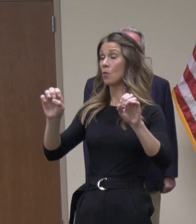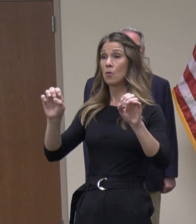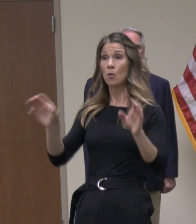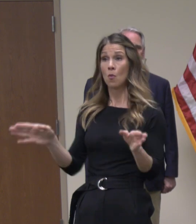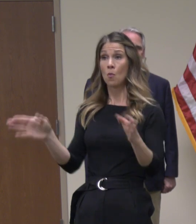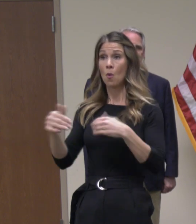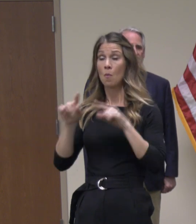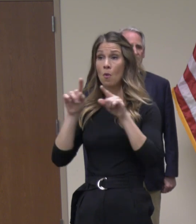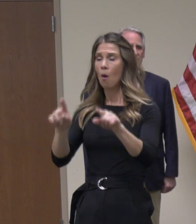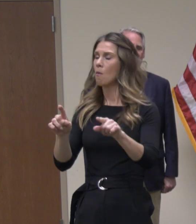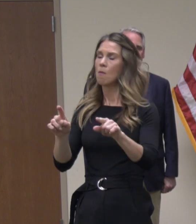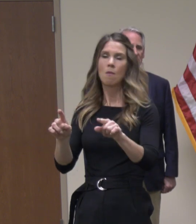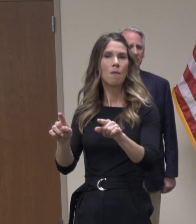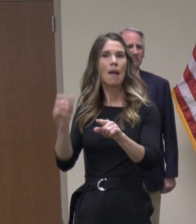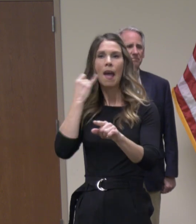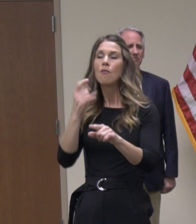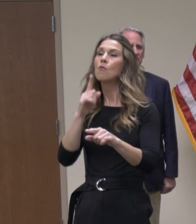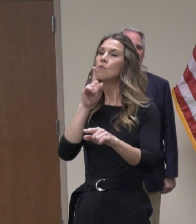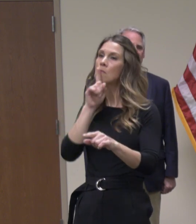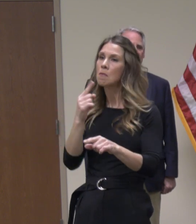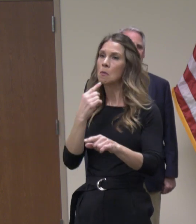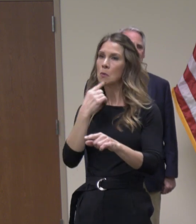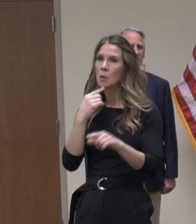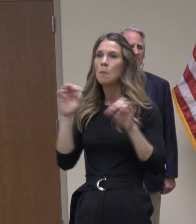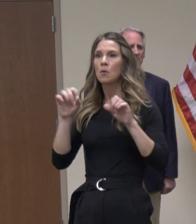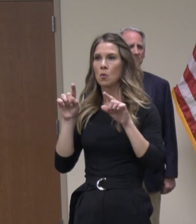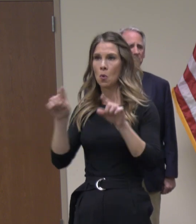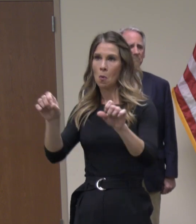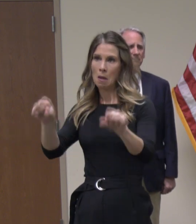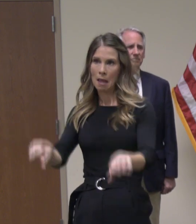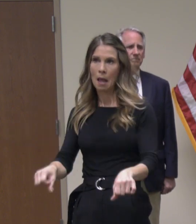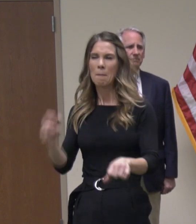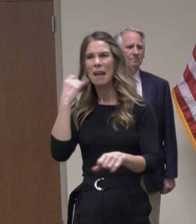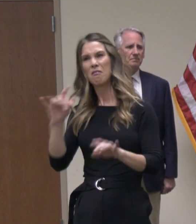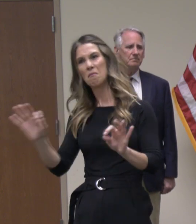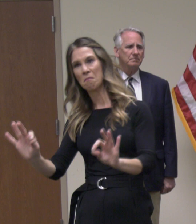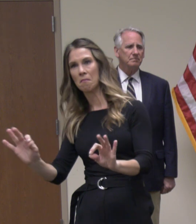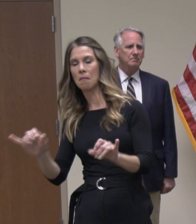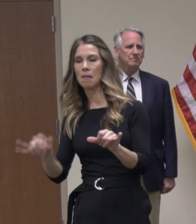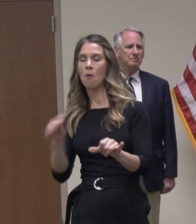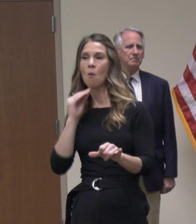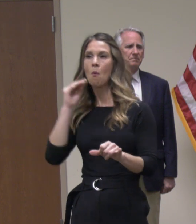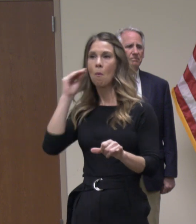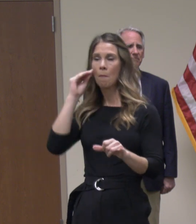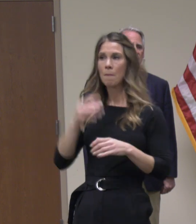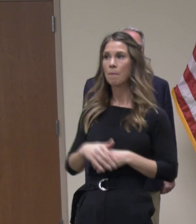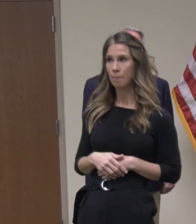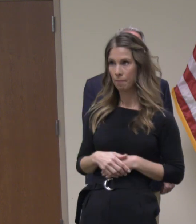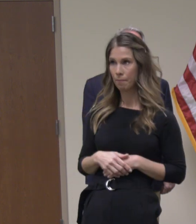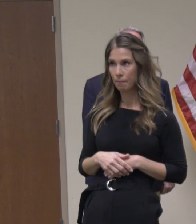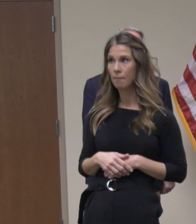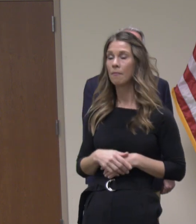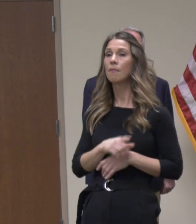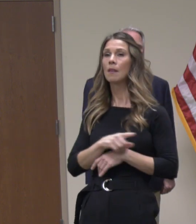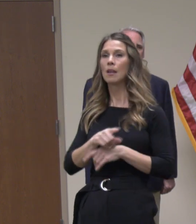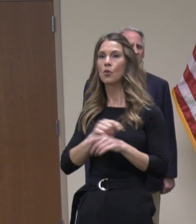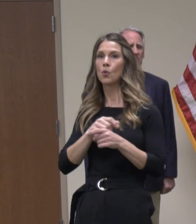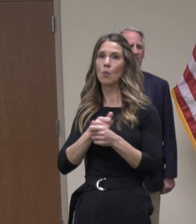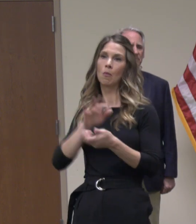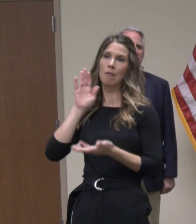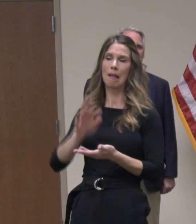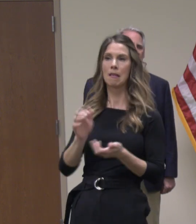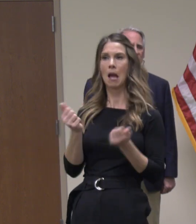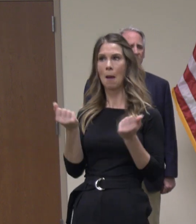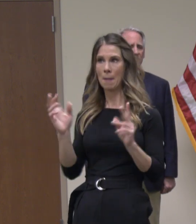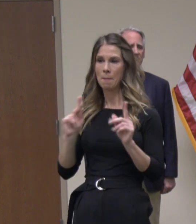emergency. To help eliminate the number of people who are going into physician offices and to increase our services to